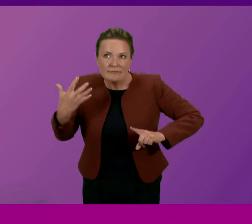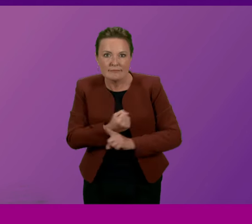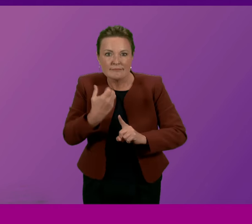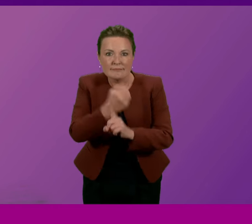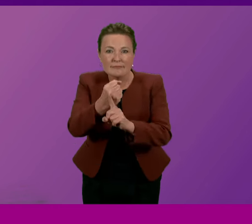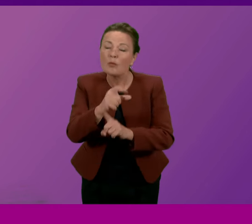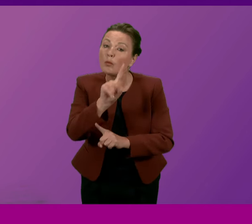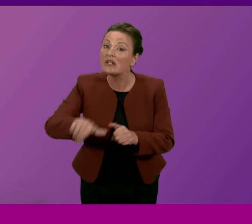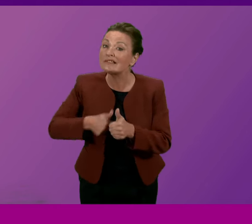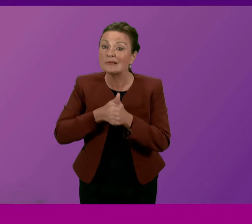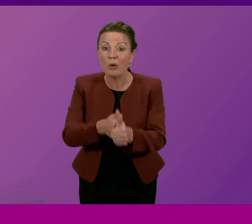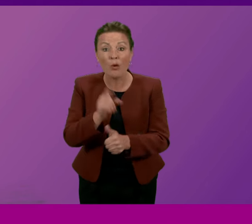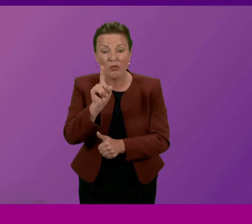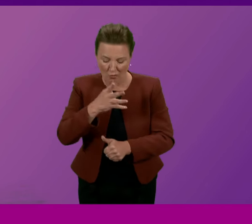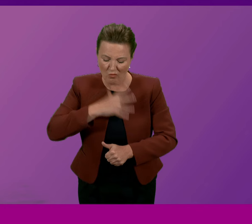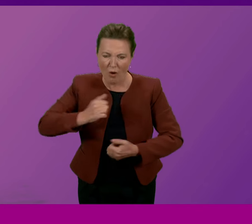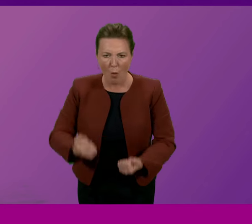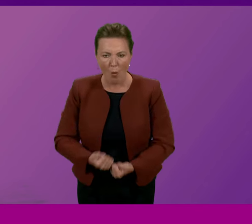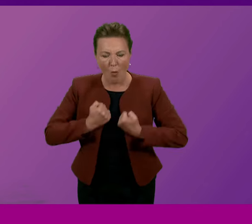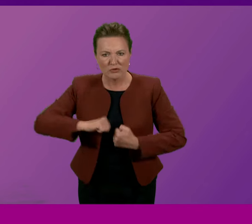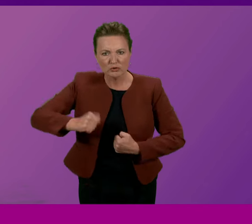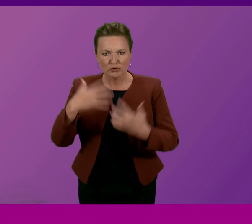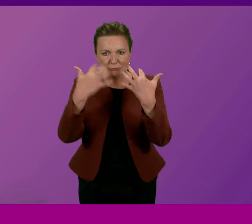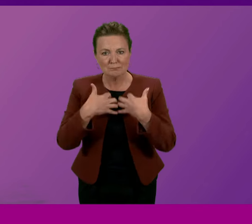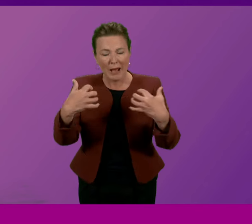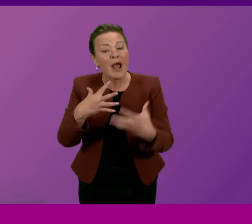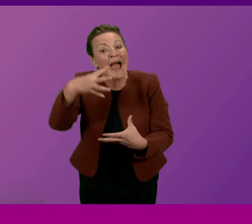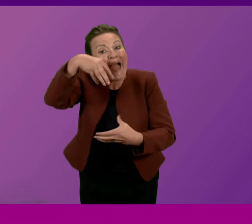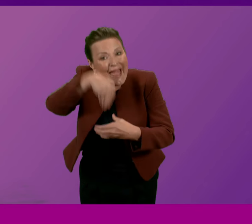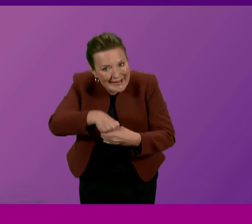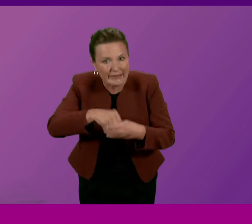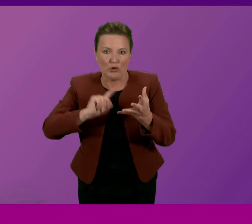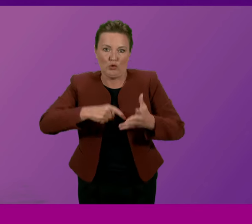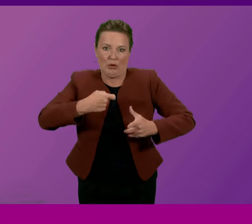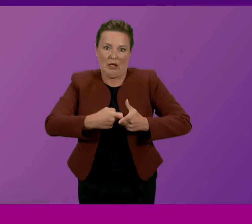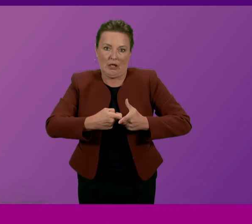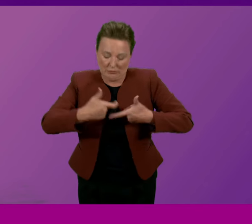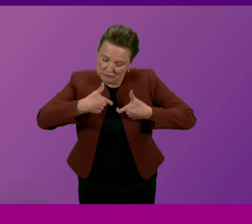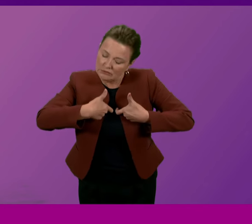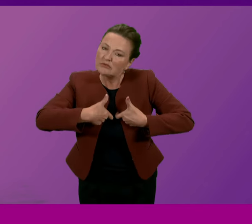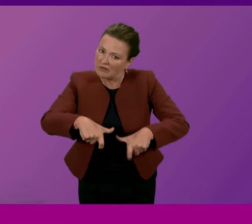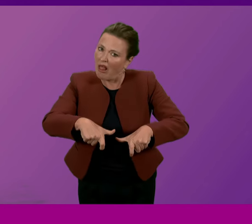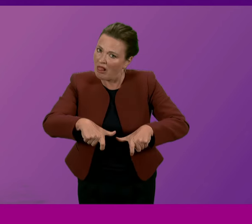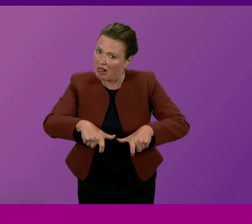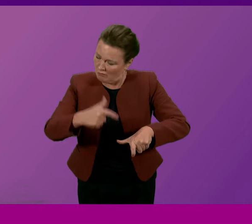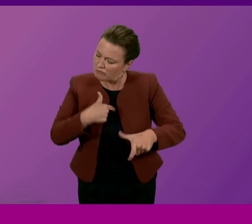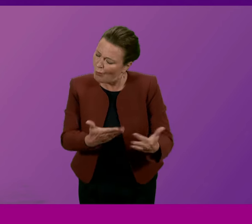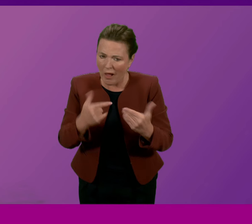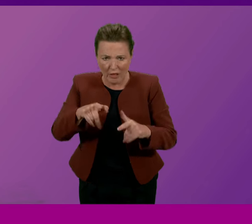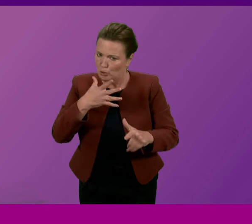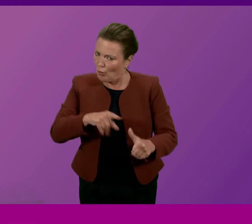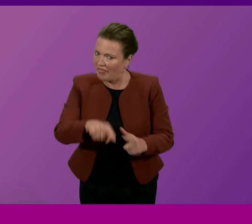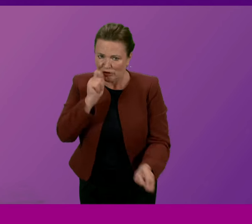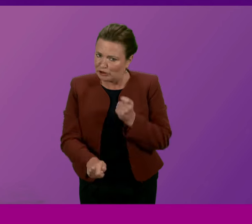for the principle of a devolved Scottish Parliament within the United Kingdom remains firm, and that is welcome.